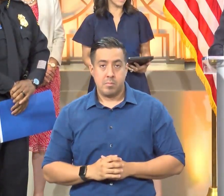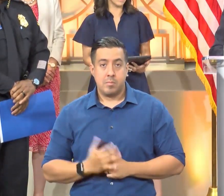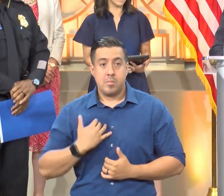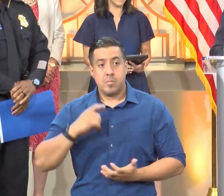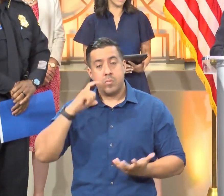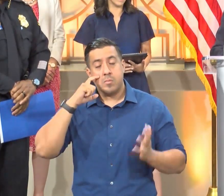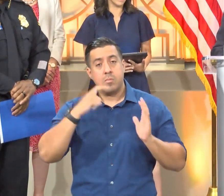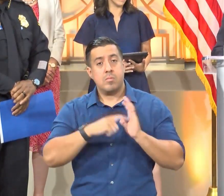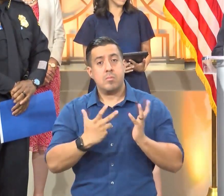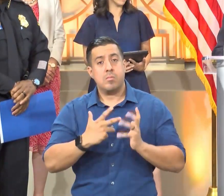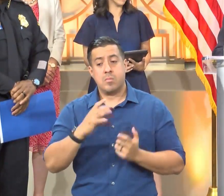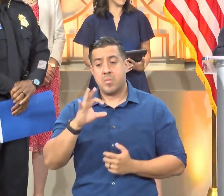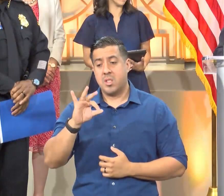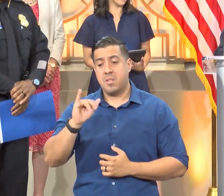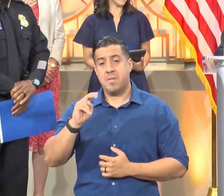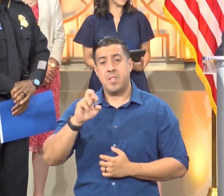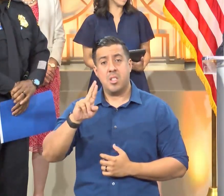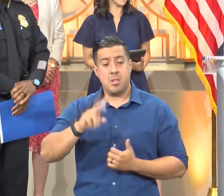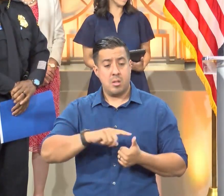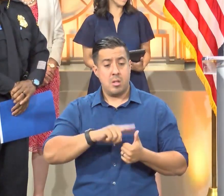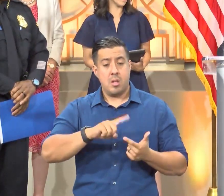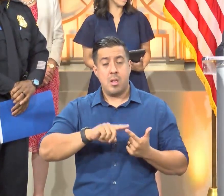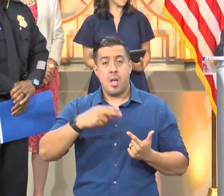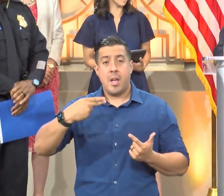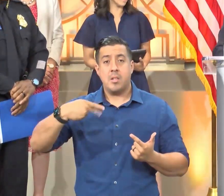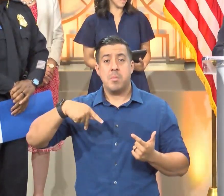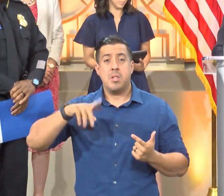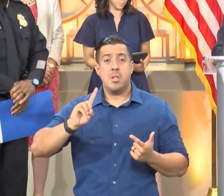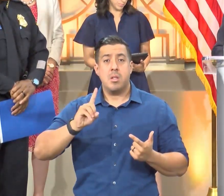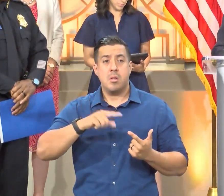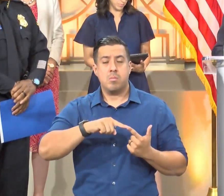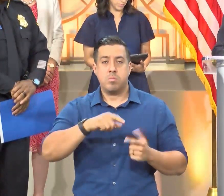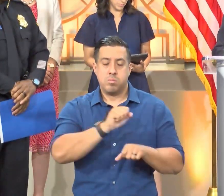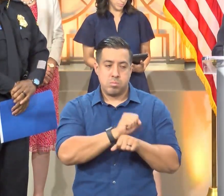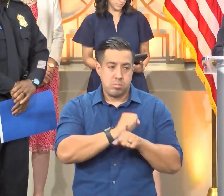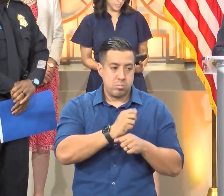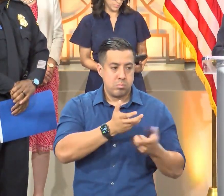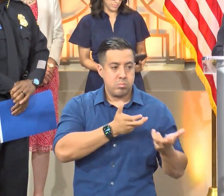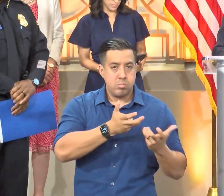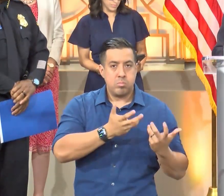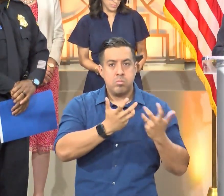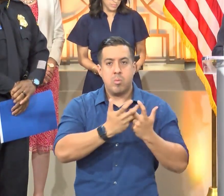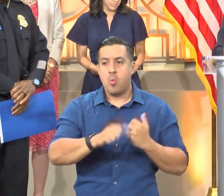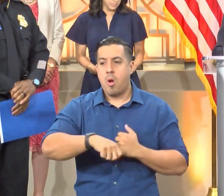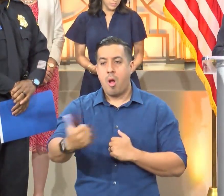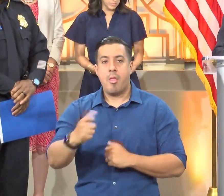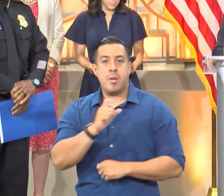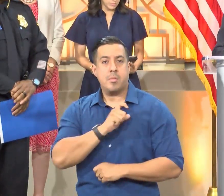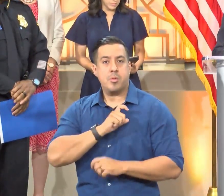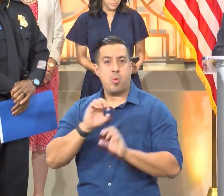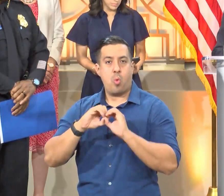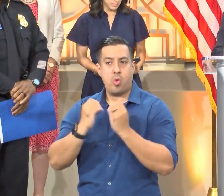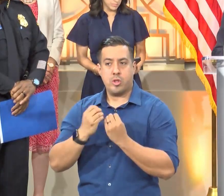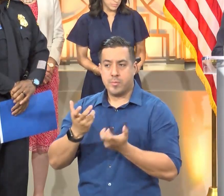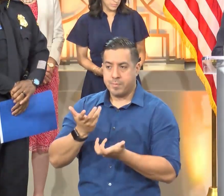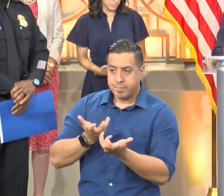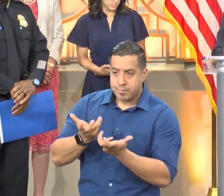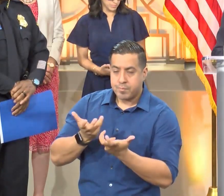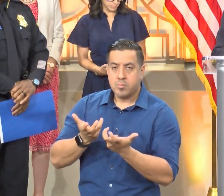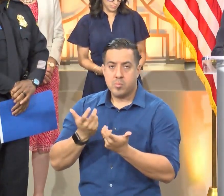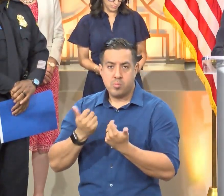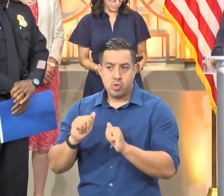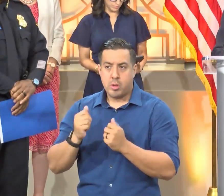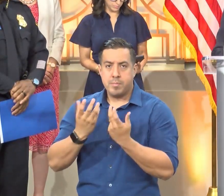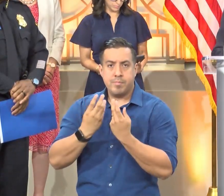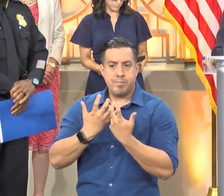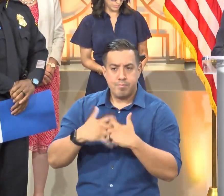Chief Fenner and HPD for working in partnership with other law enforcement organizations in